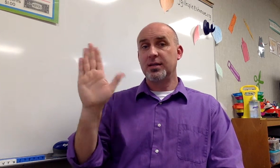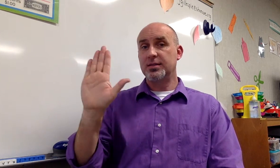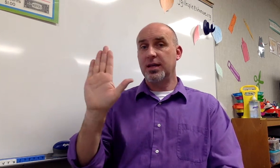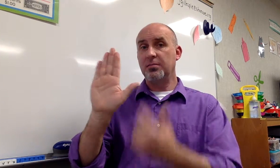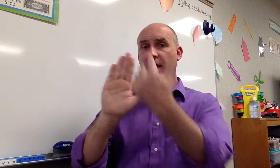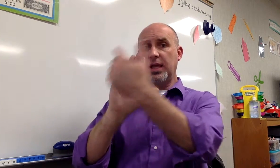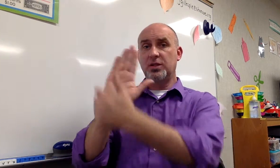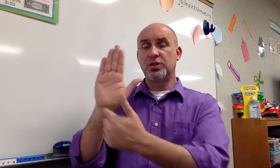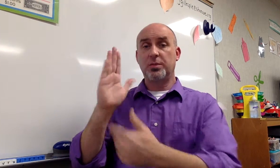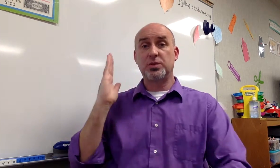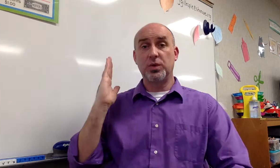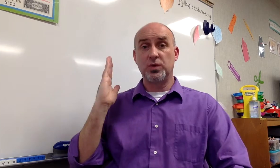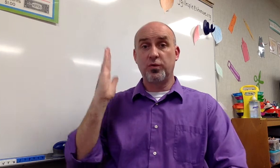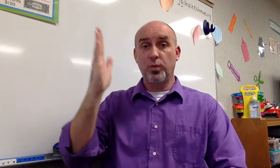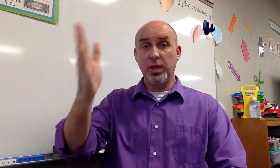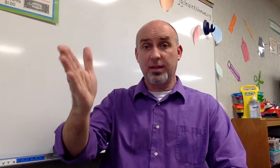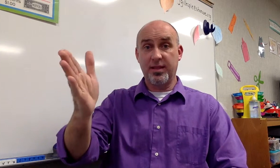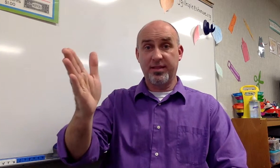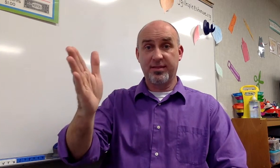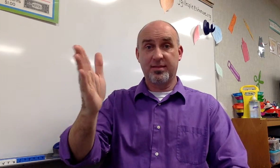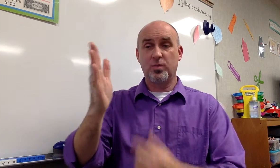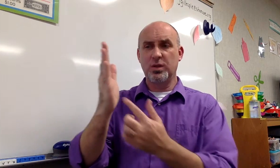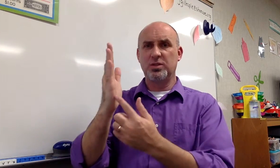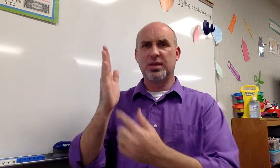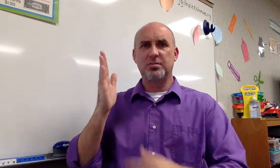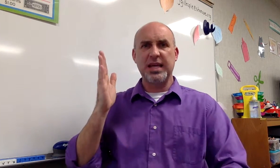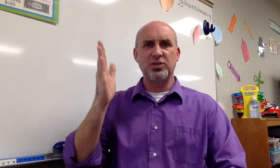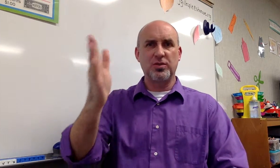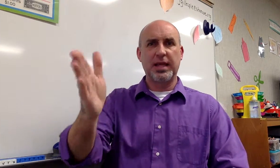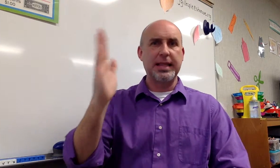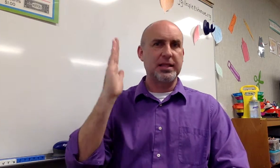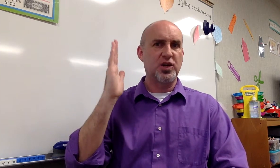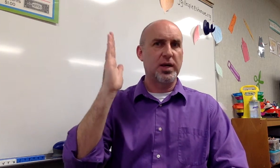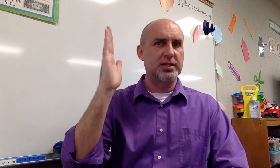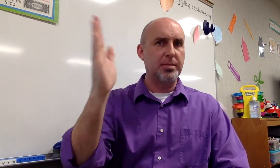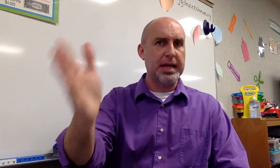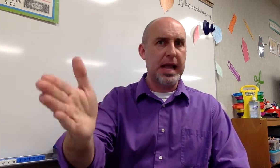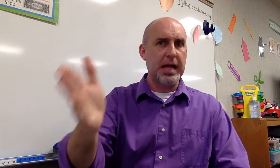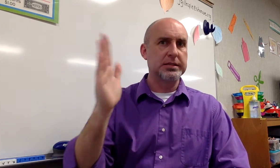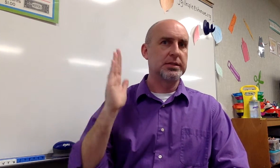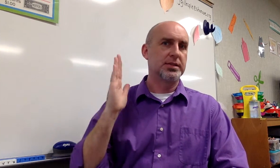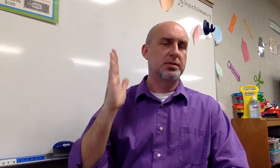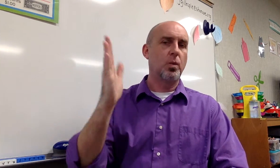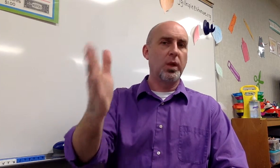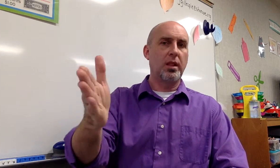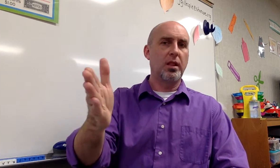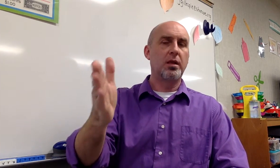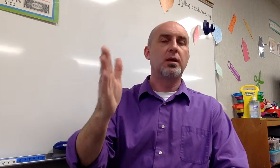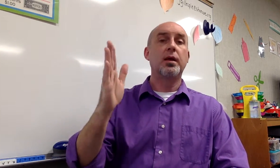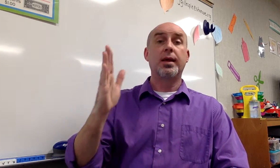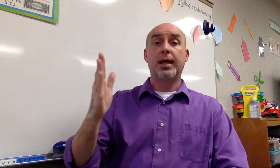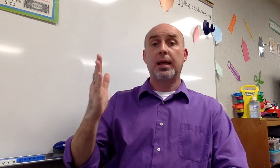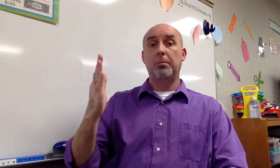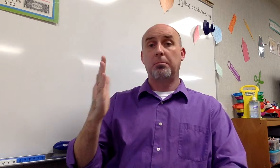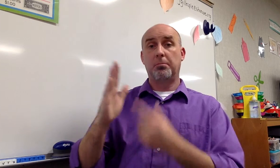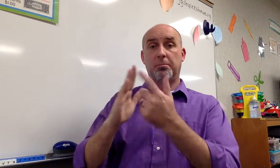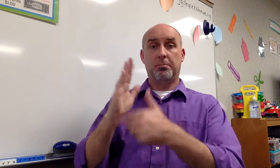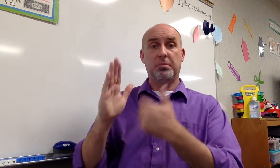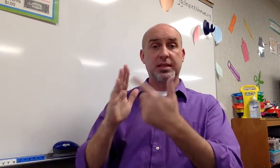Same hand shape as we used for will. Will just comes at you again like the karate chop. Will. But this